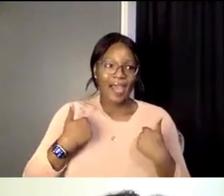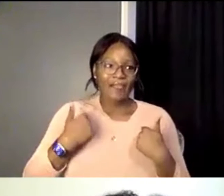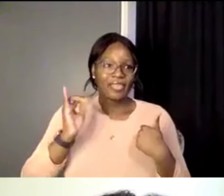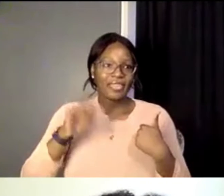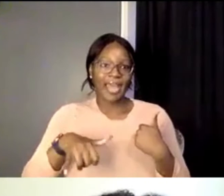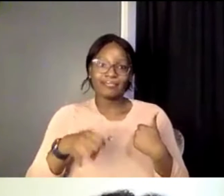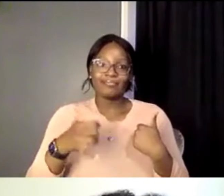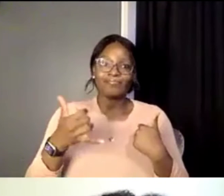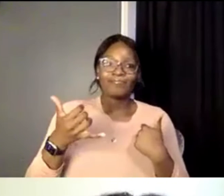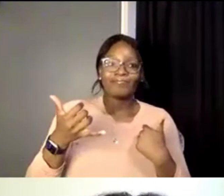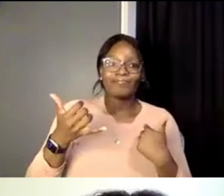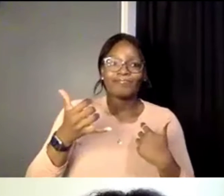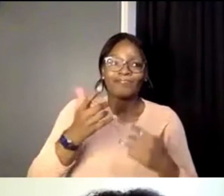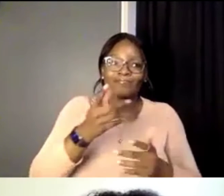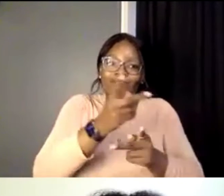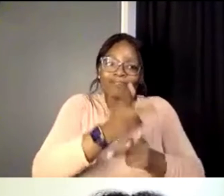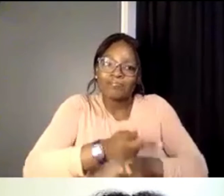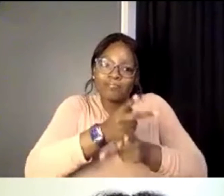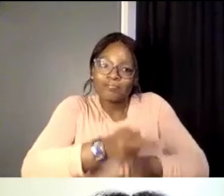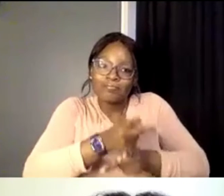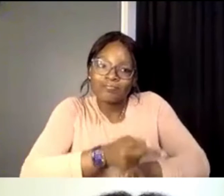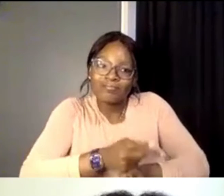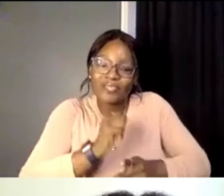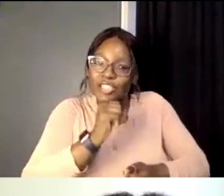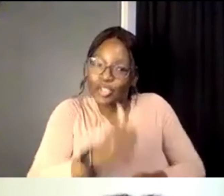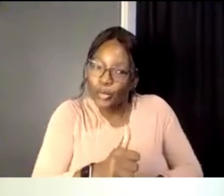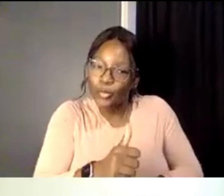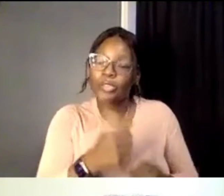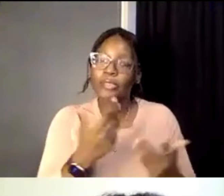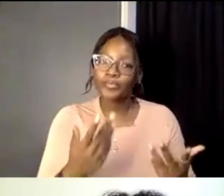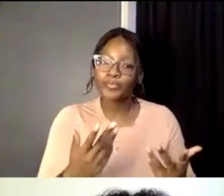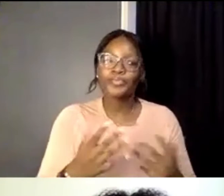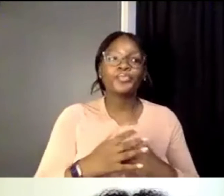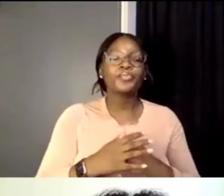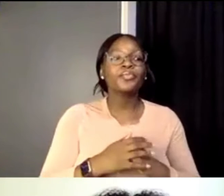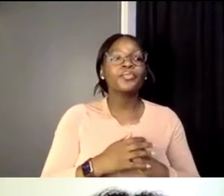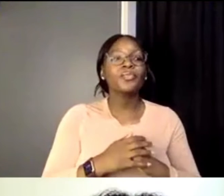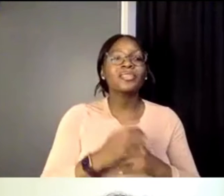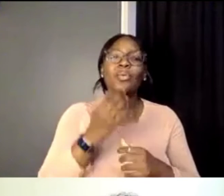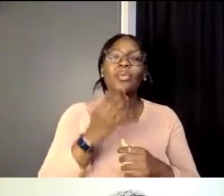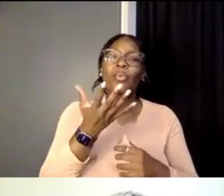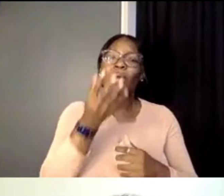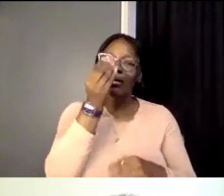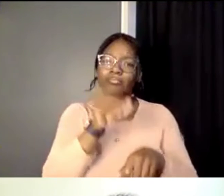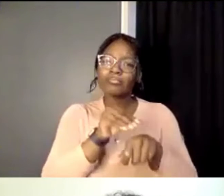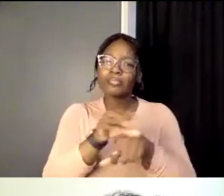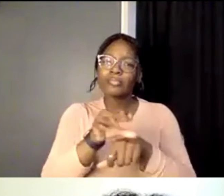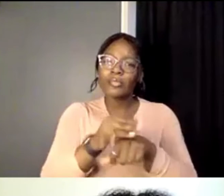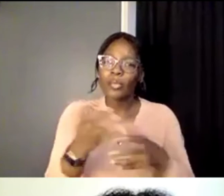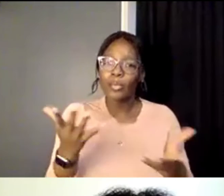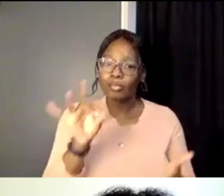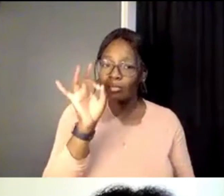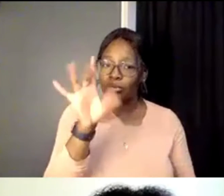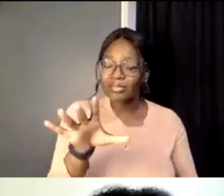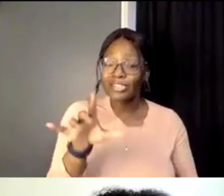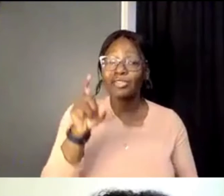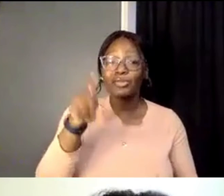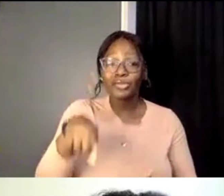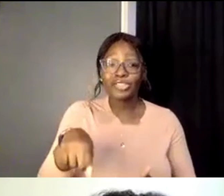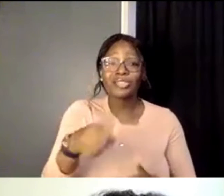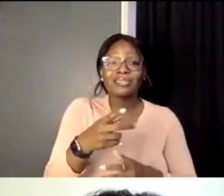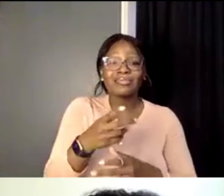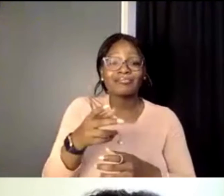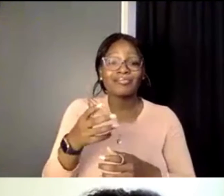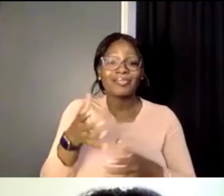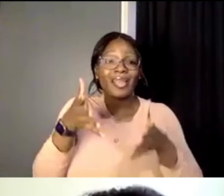And really, you know, what I want to encourage you is to like leave space for yourself to feel your feelings. And so if we do